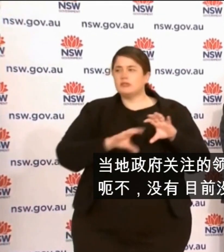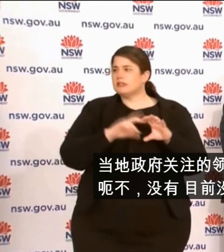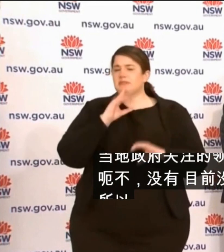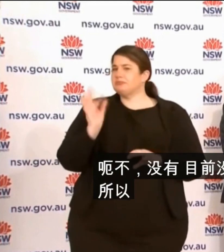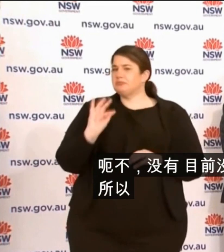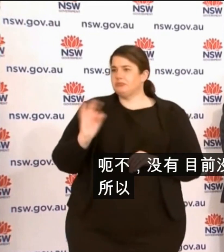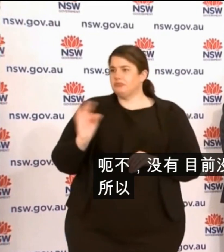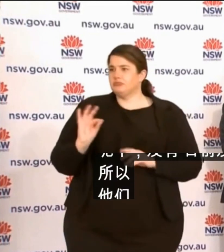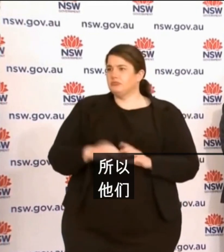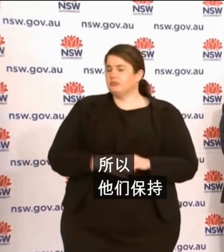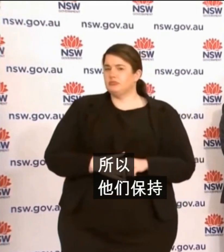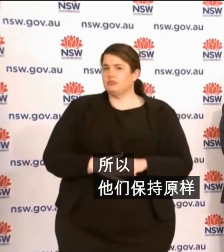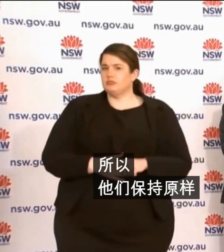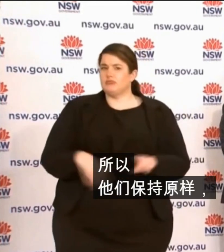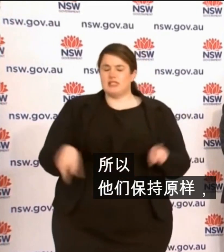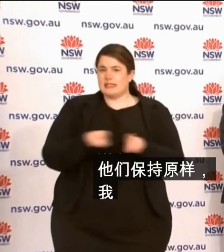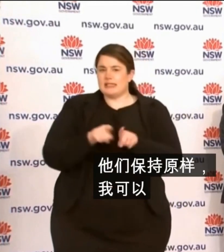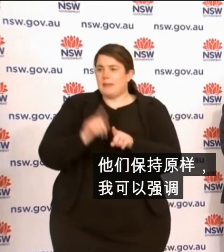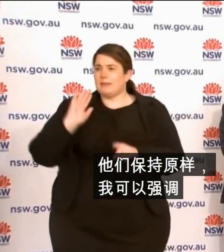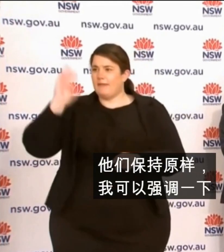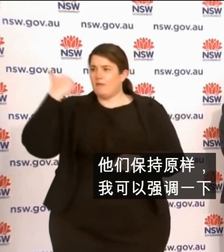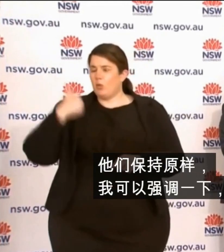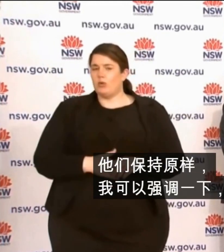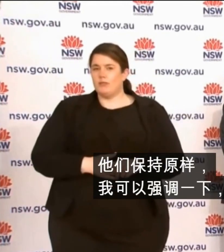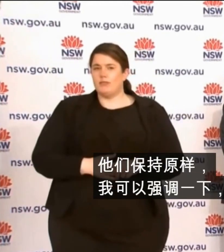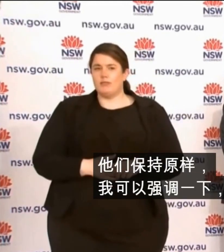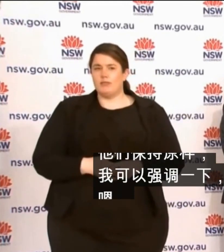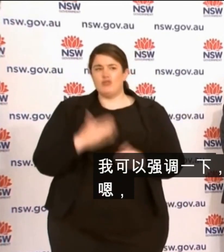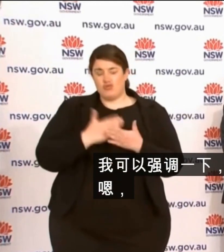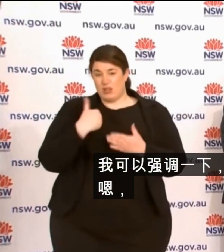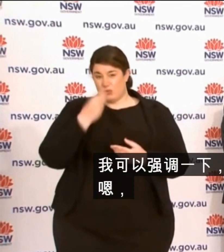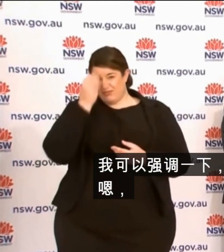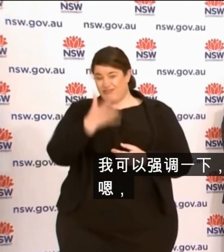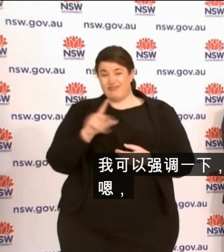there at the moment. So they're staying the same as they were. Can I just emphasise this?